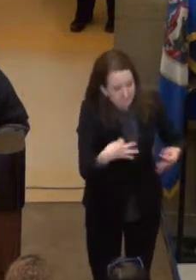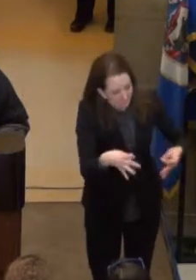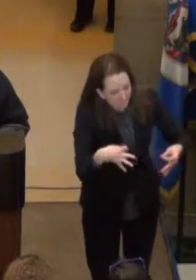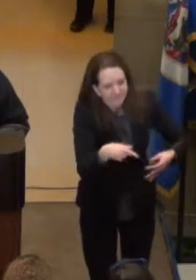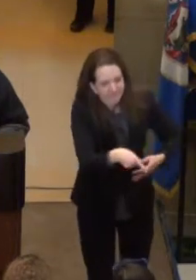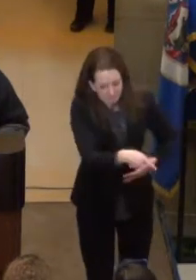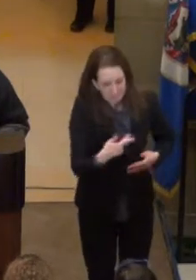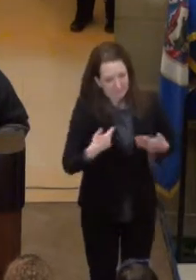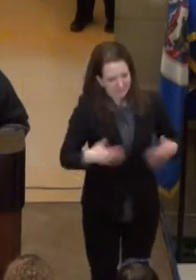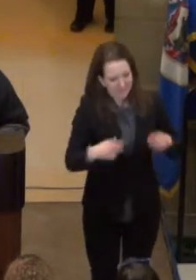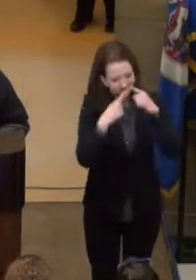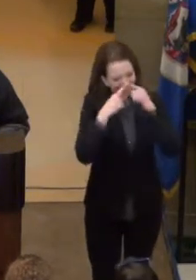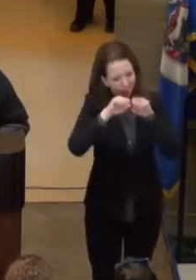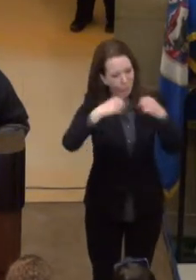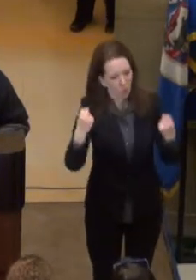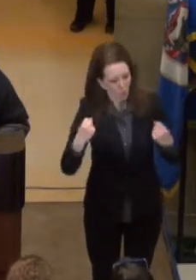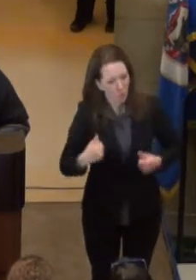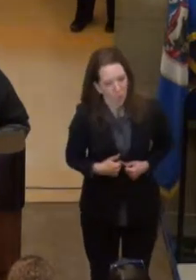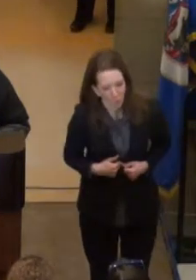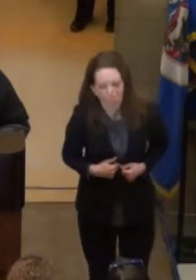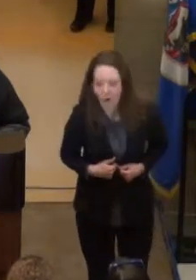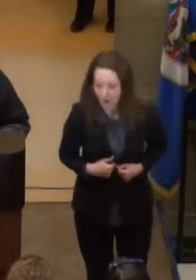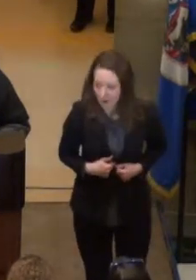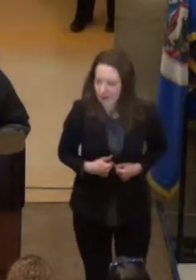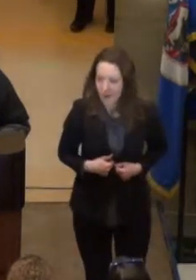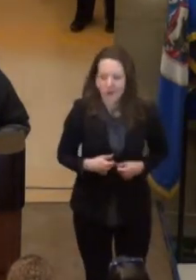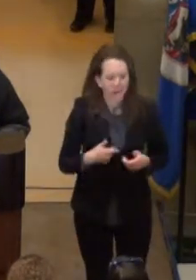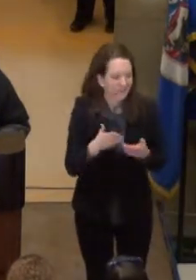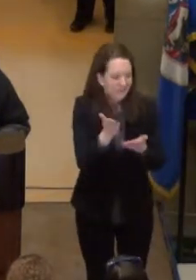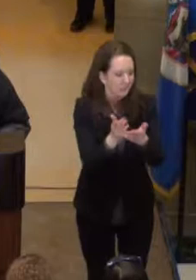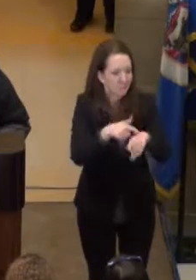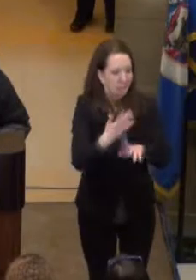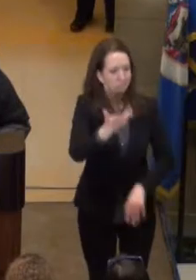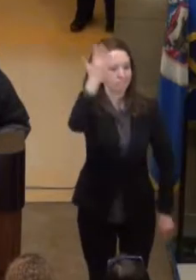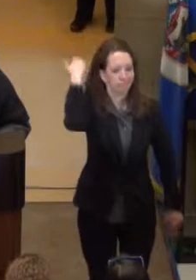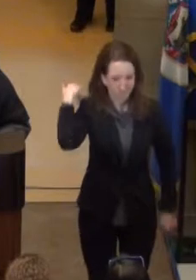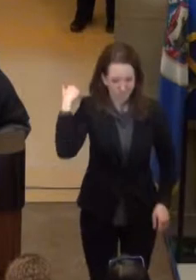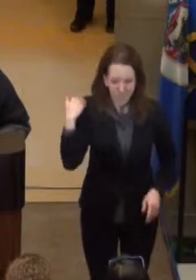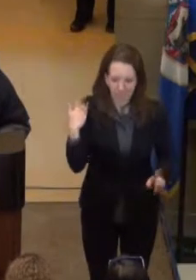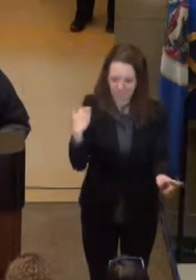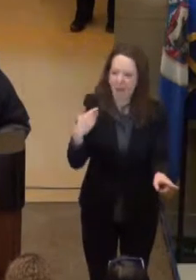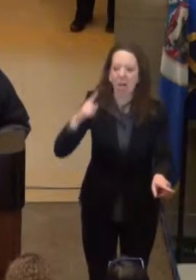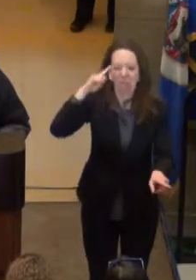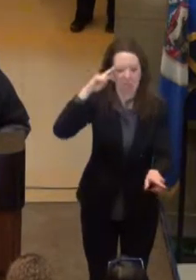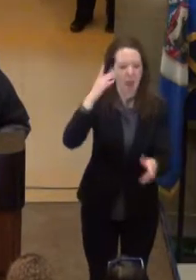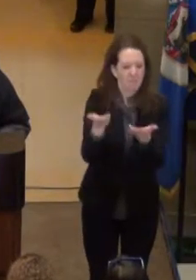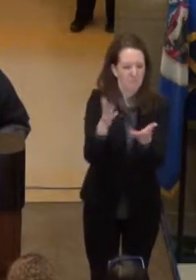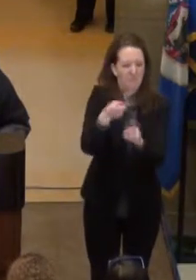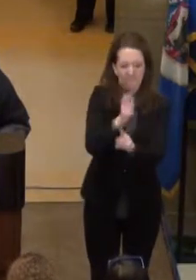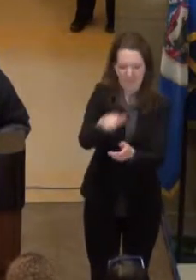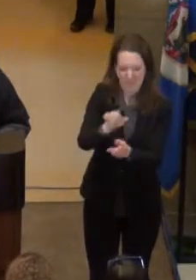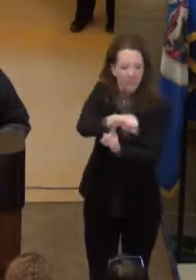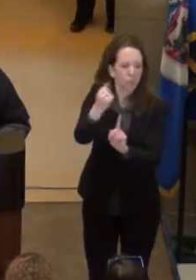that I had broken my nose sometime in the past. I'm pretty sure the student caused this.